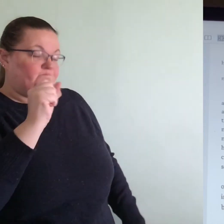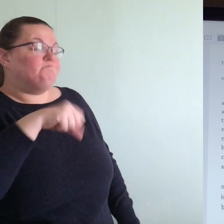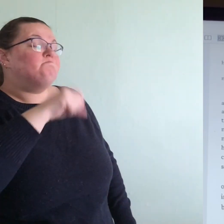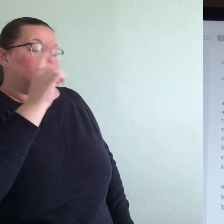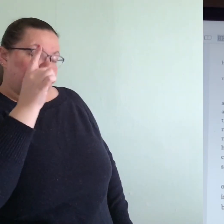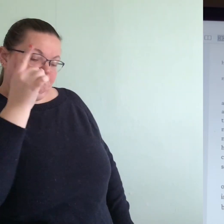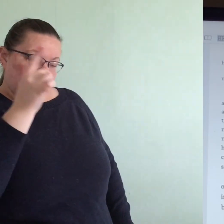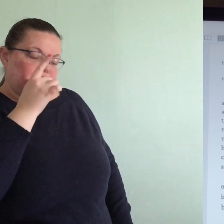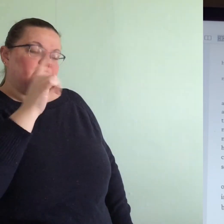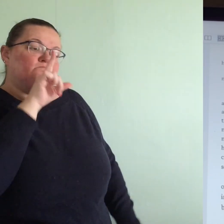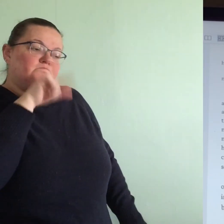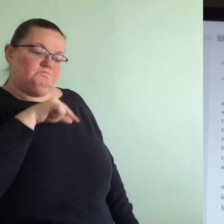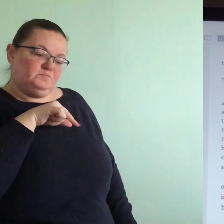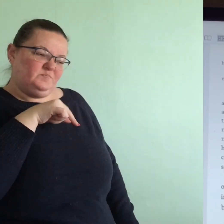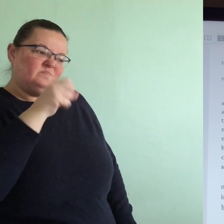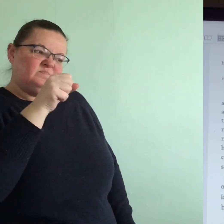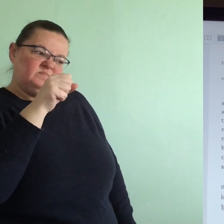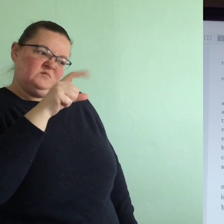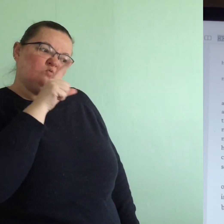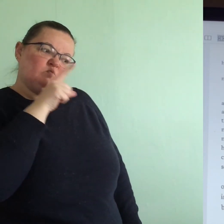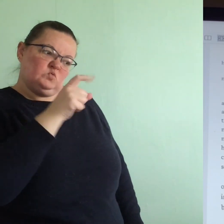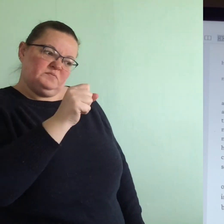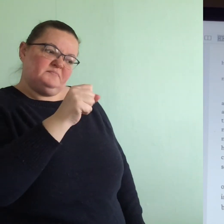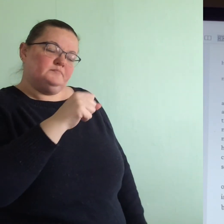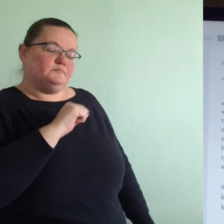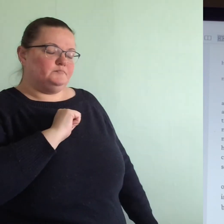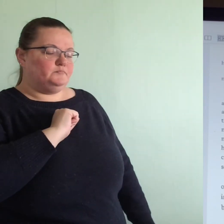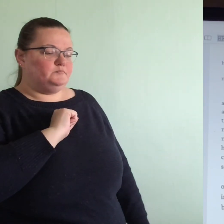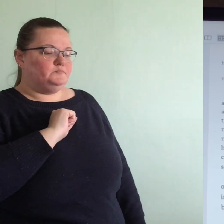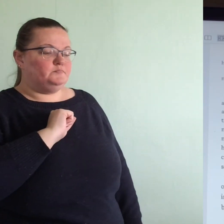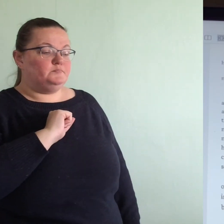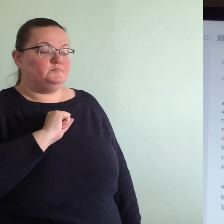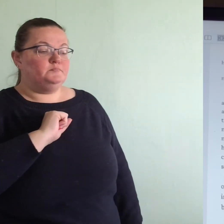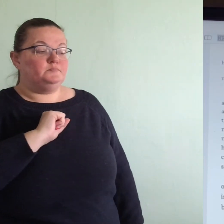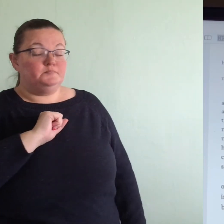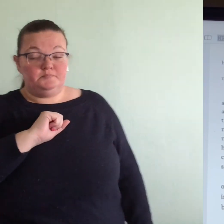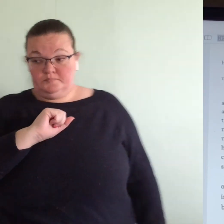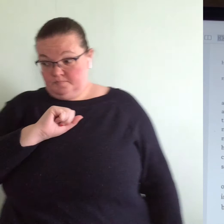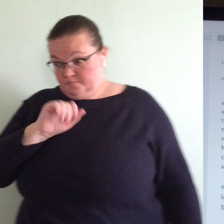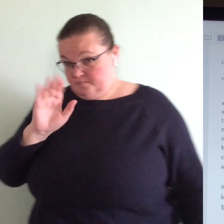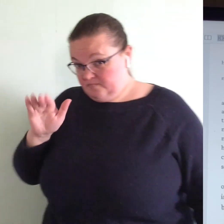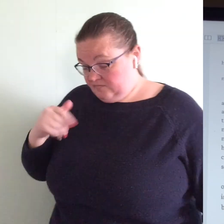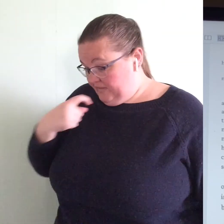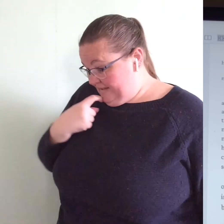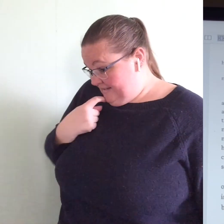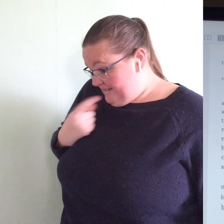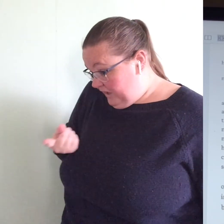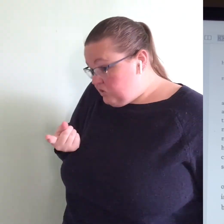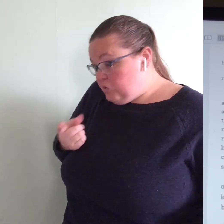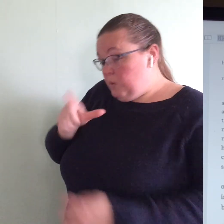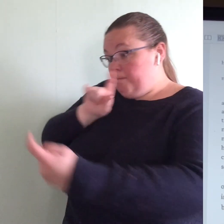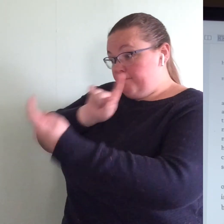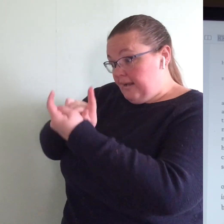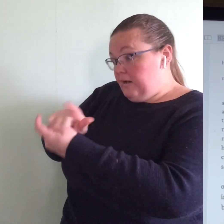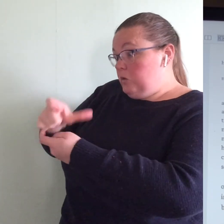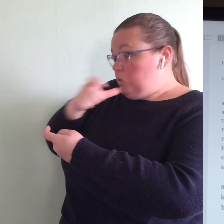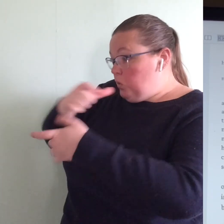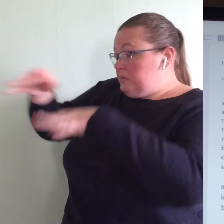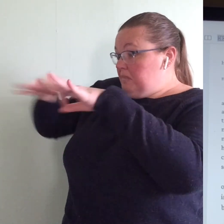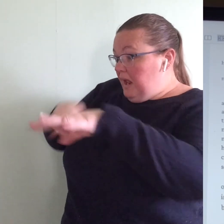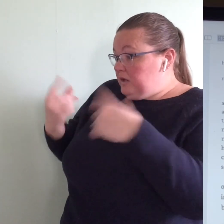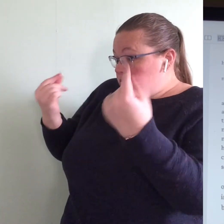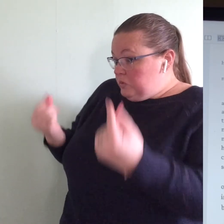said Lucy, almost in a whisper. I'm afraid he has. And did he tell you what he'd done or who he'd